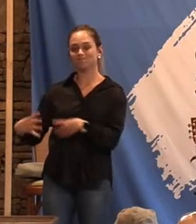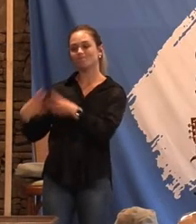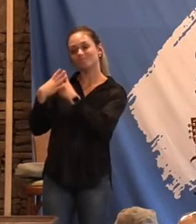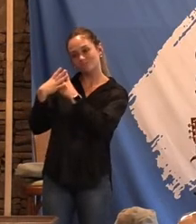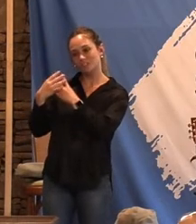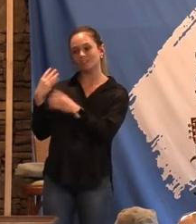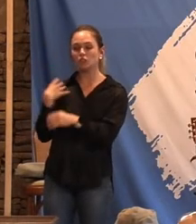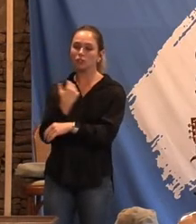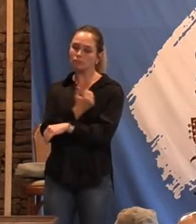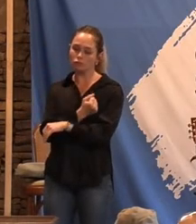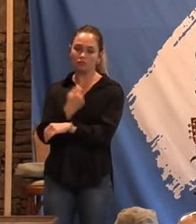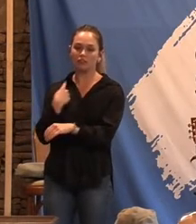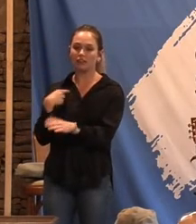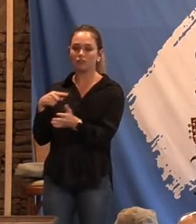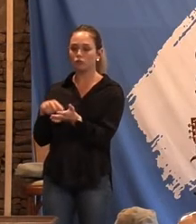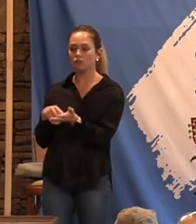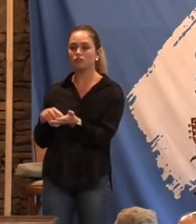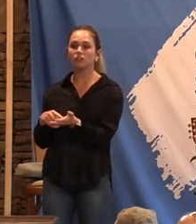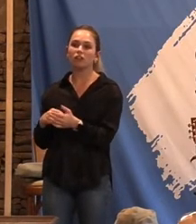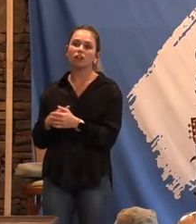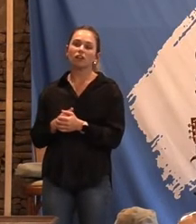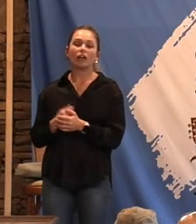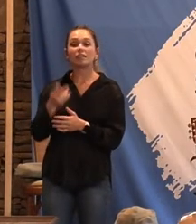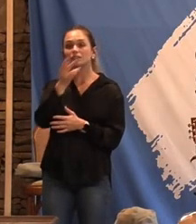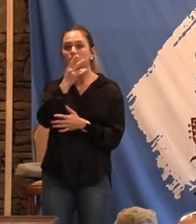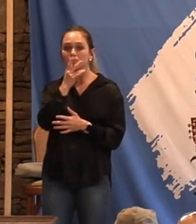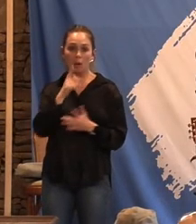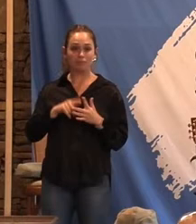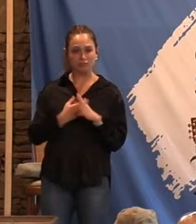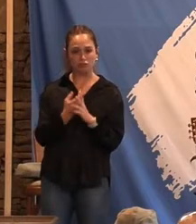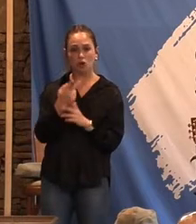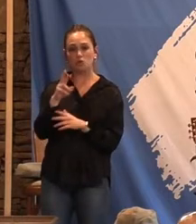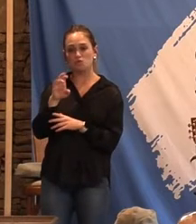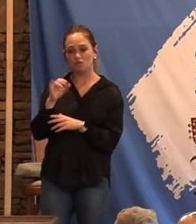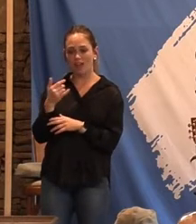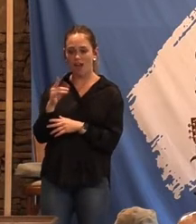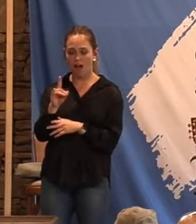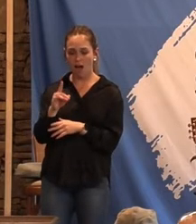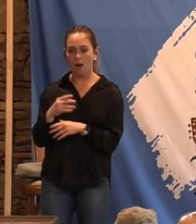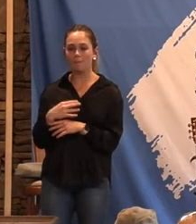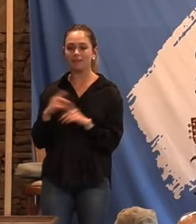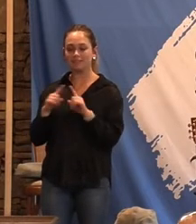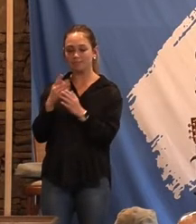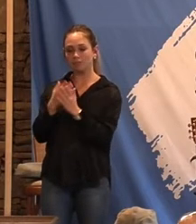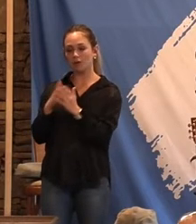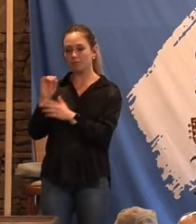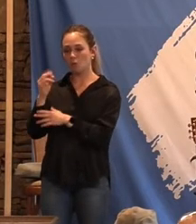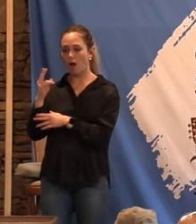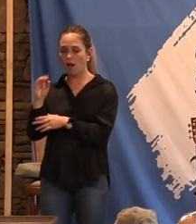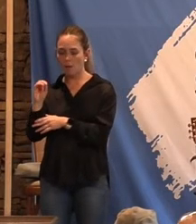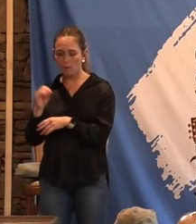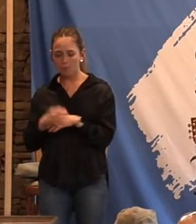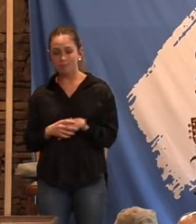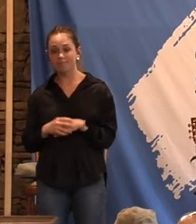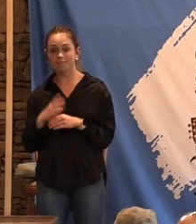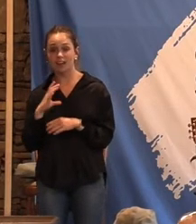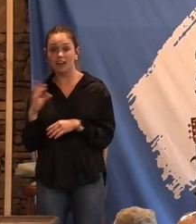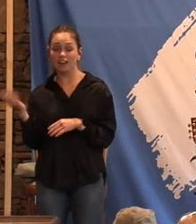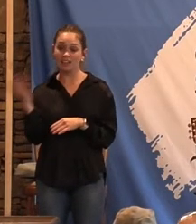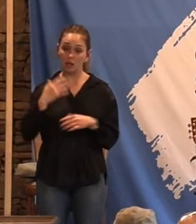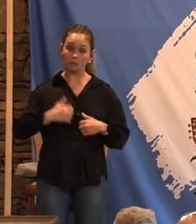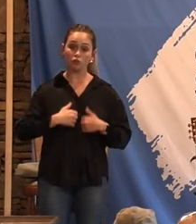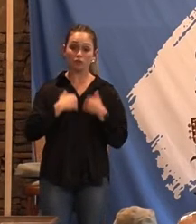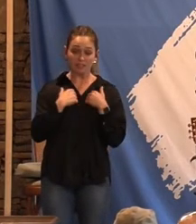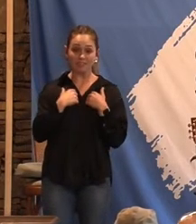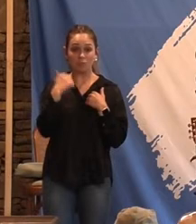some drug-related charge. His mom had just begun rehab in Youngstown, Ohio, so Johnny had come to live with his